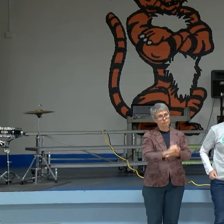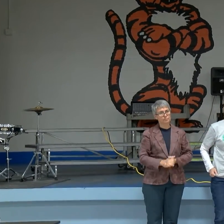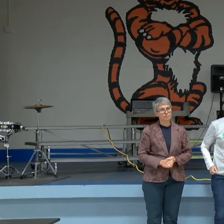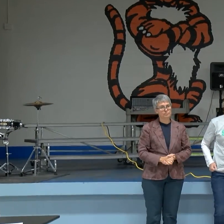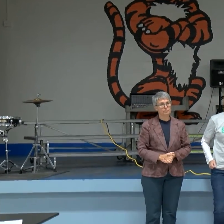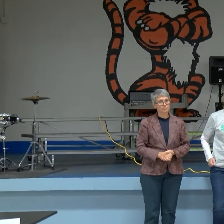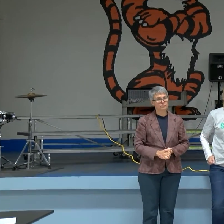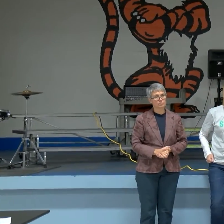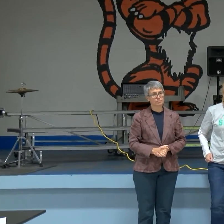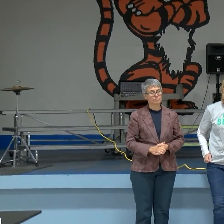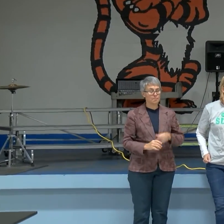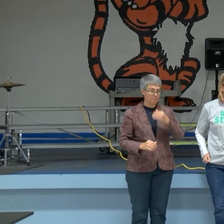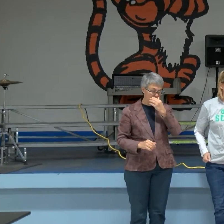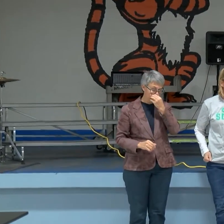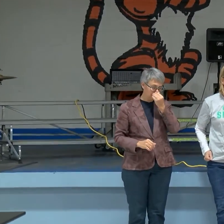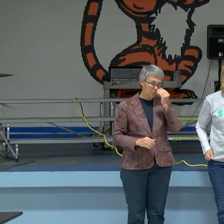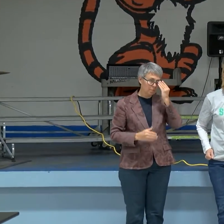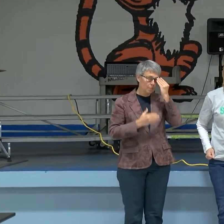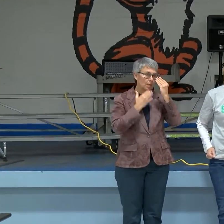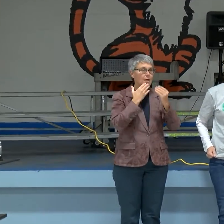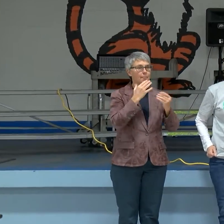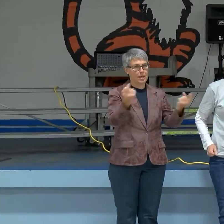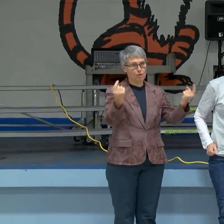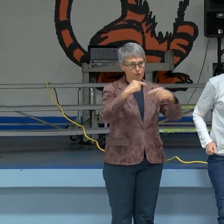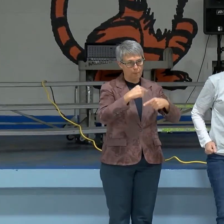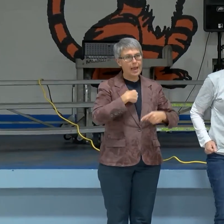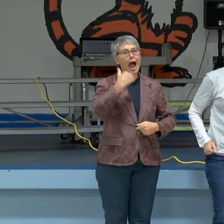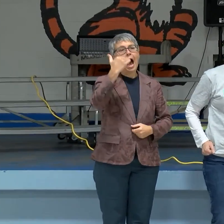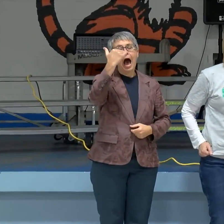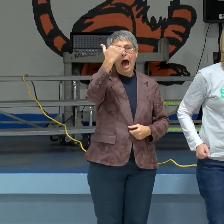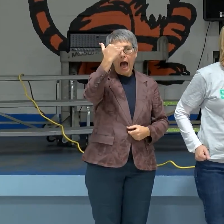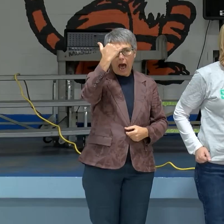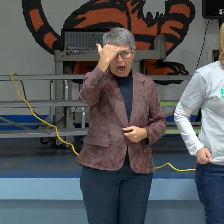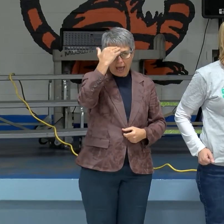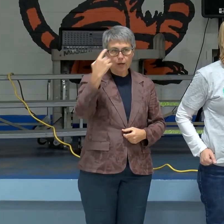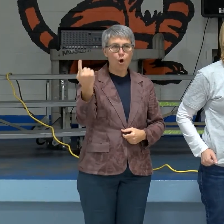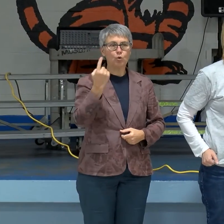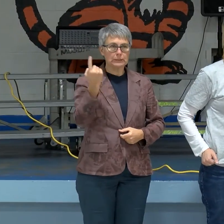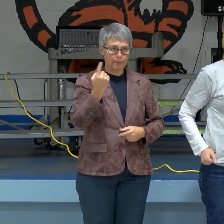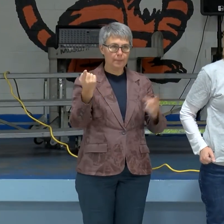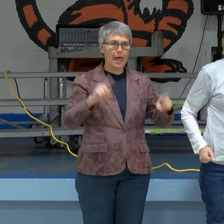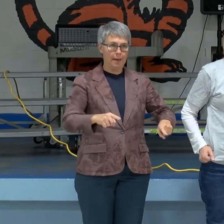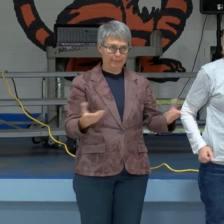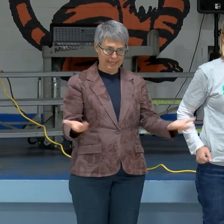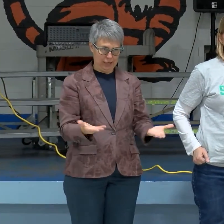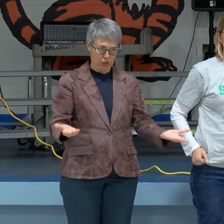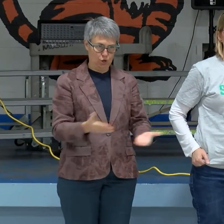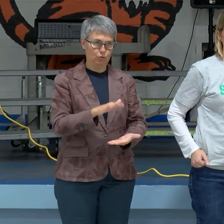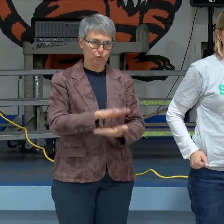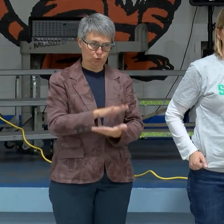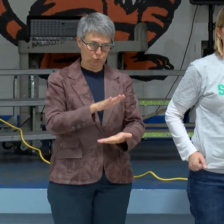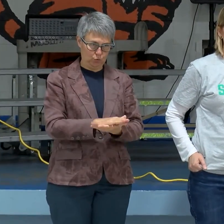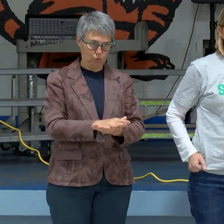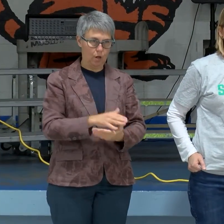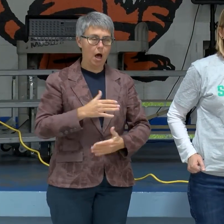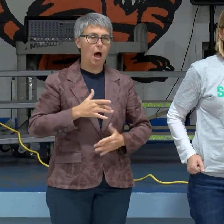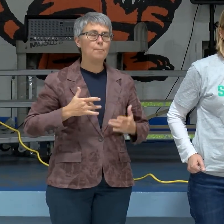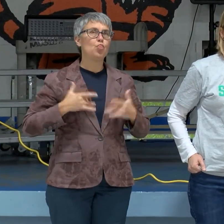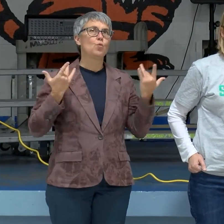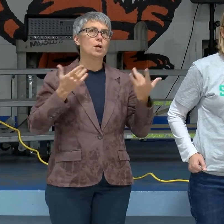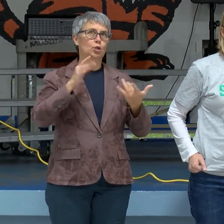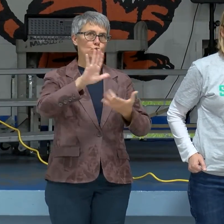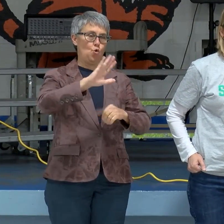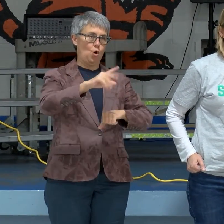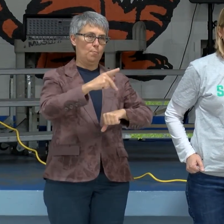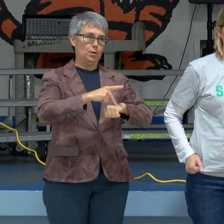had an incident at this school, and that's why your superintendent and your principal got in touch with us right away. I was glad that they knew about